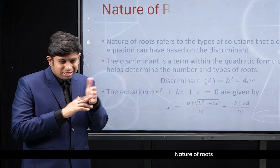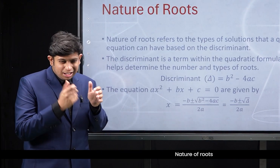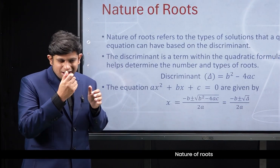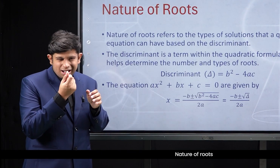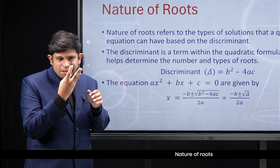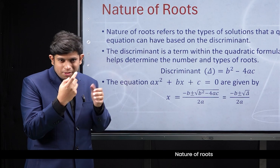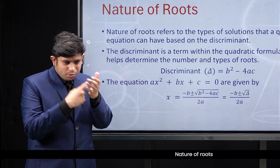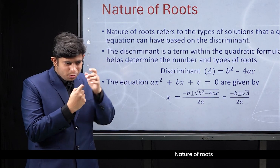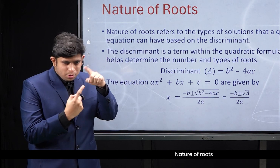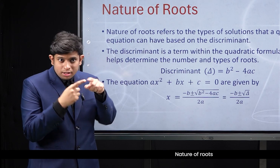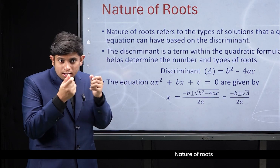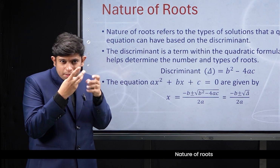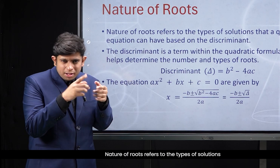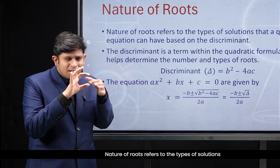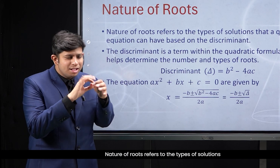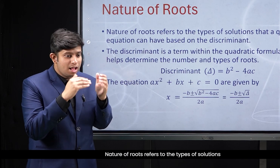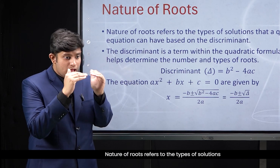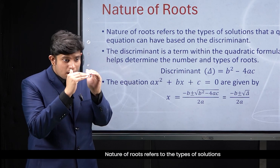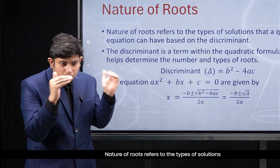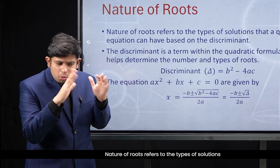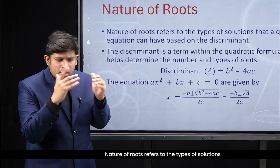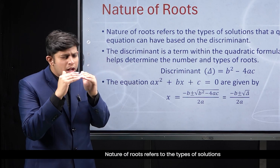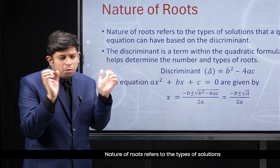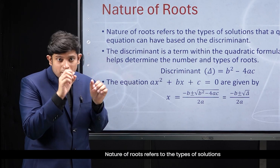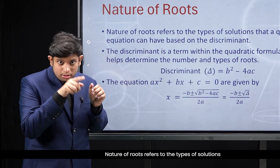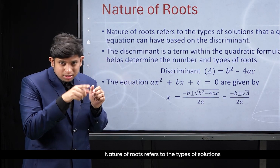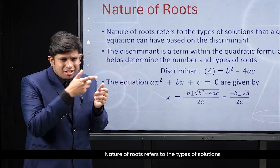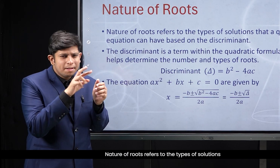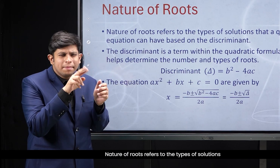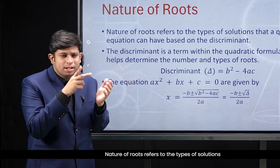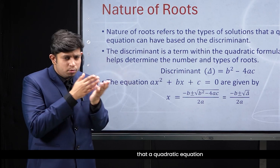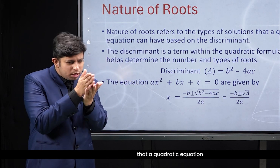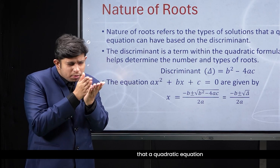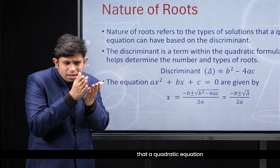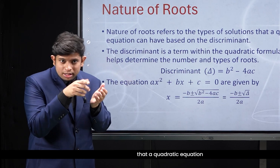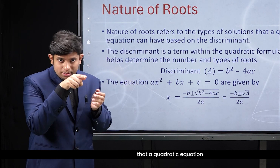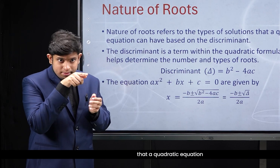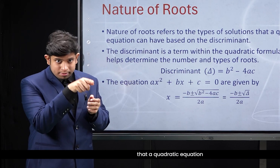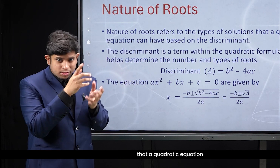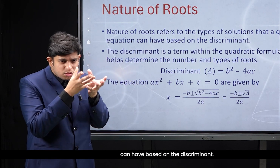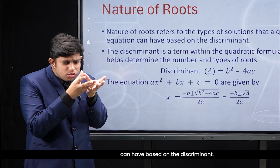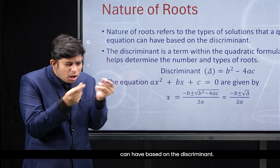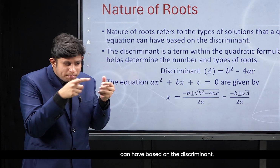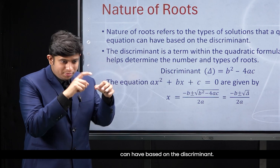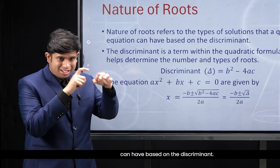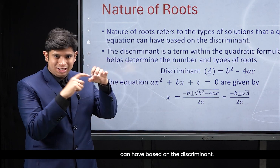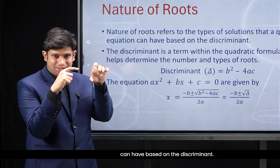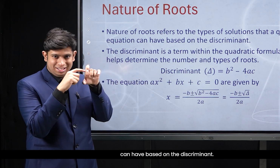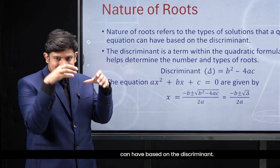Nature of roots. Nature of roots refers to the types of solutions that a quadratic equation can have based on the